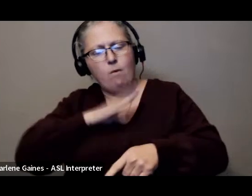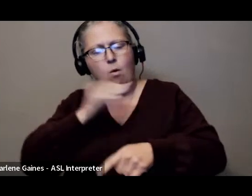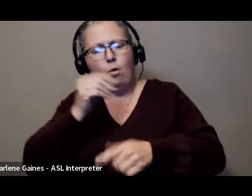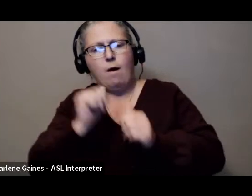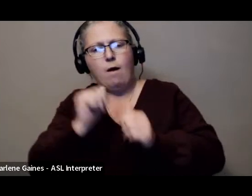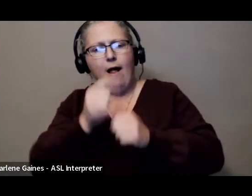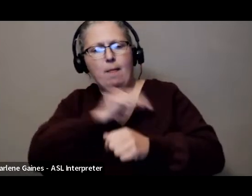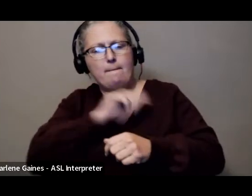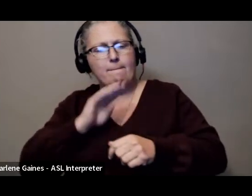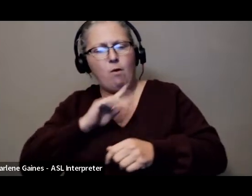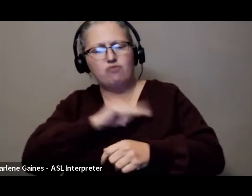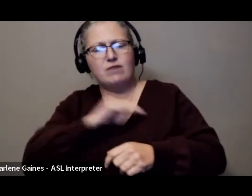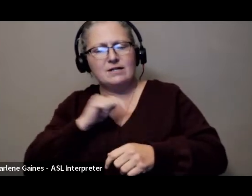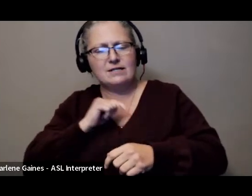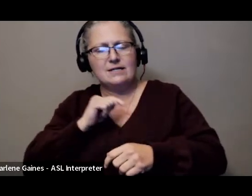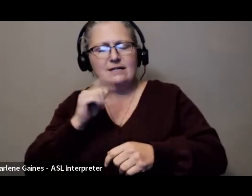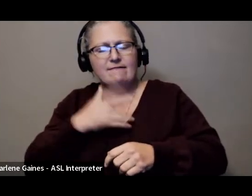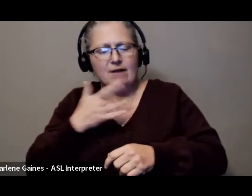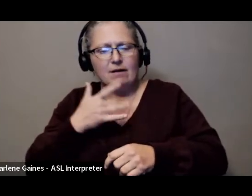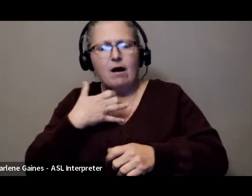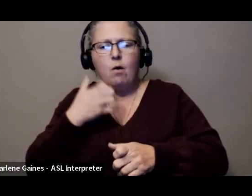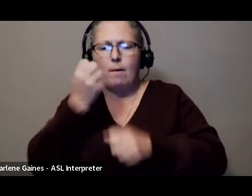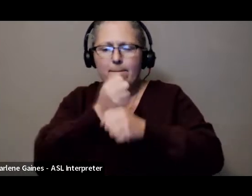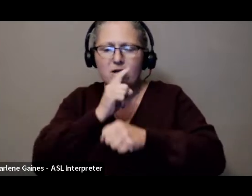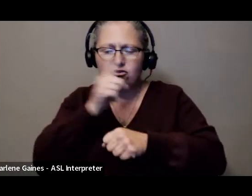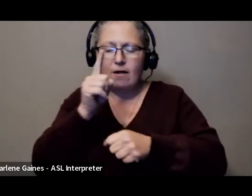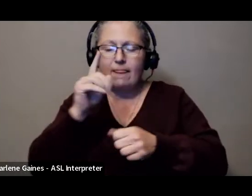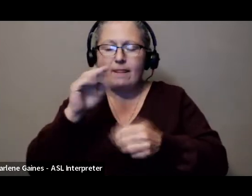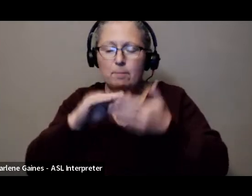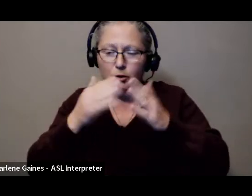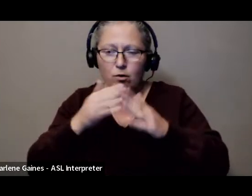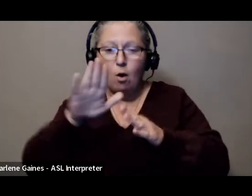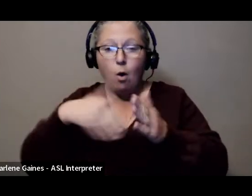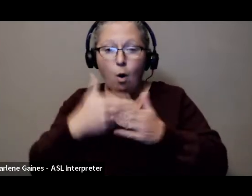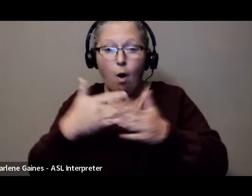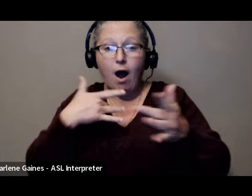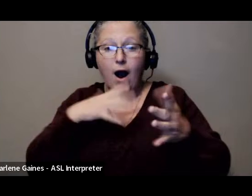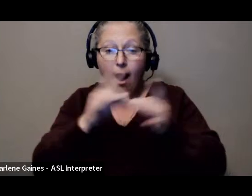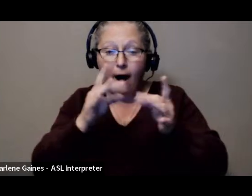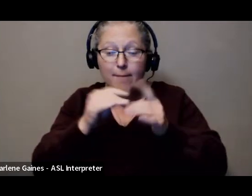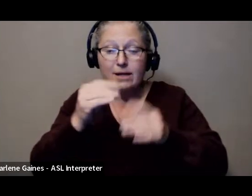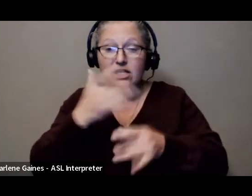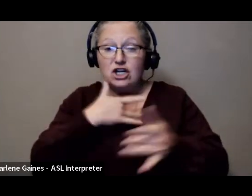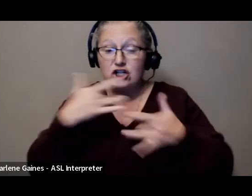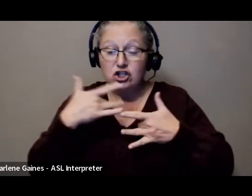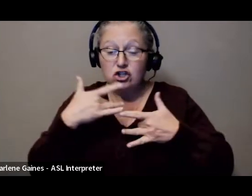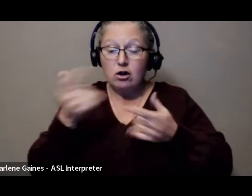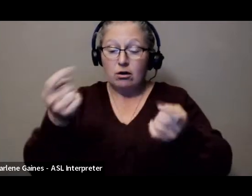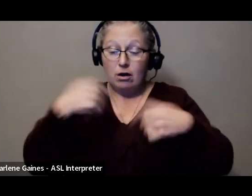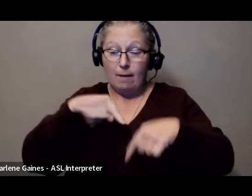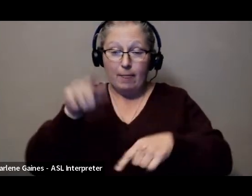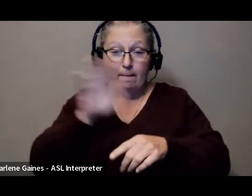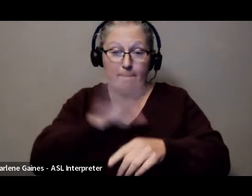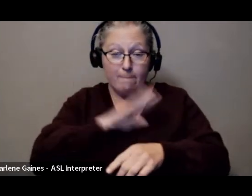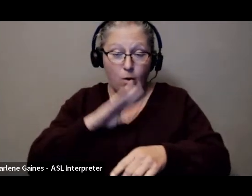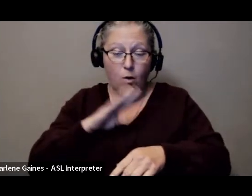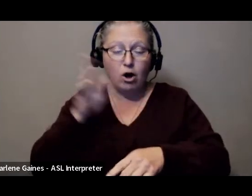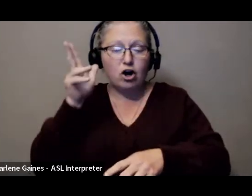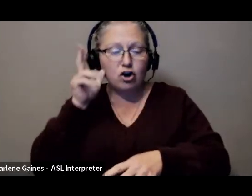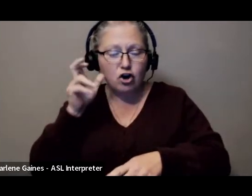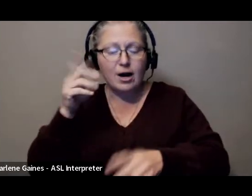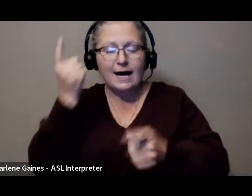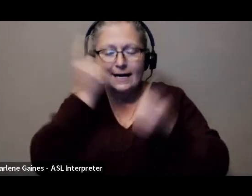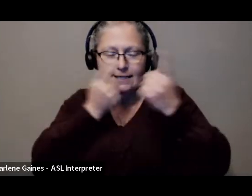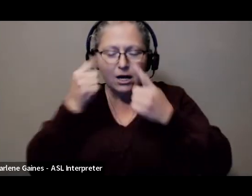Trustees. We want to ensure the community that all comments and concerns that come to this board are heard and considered, and